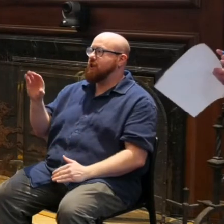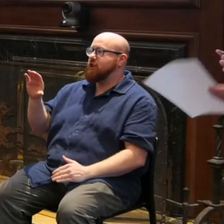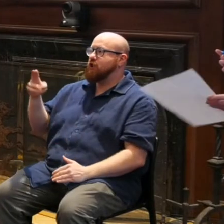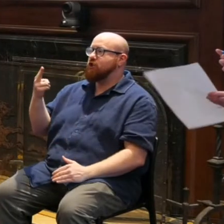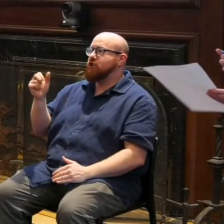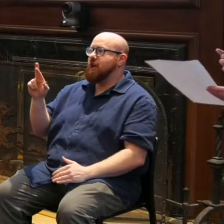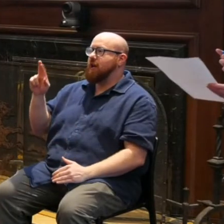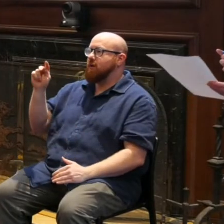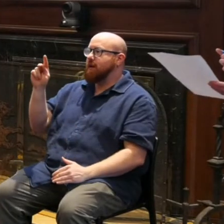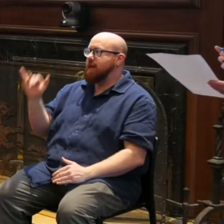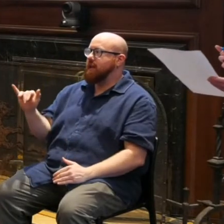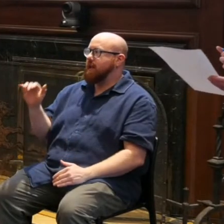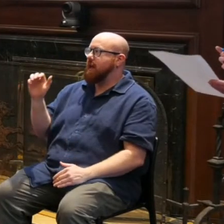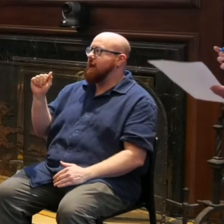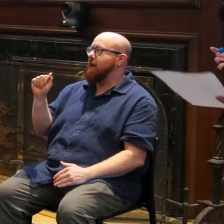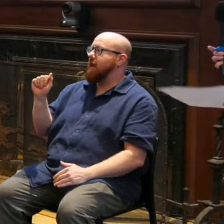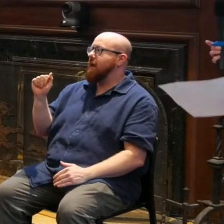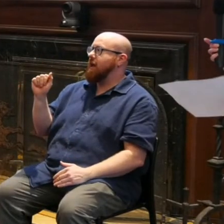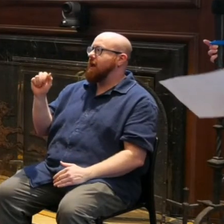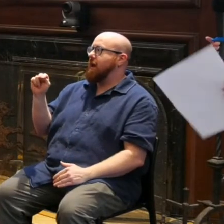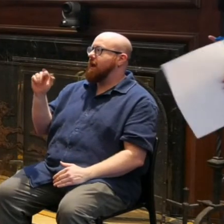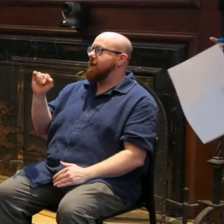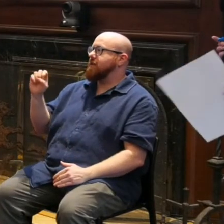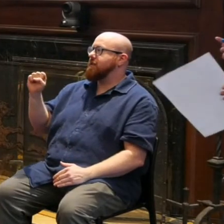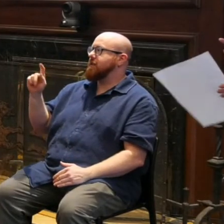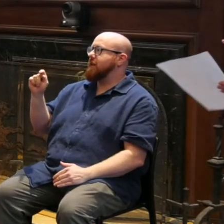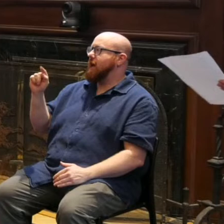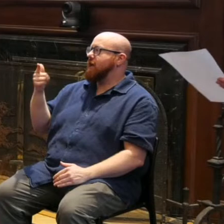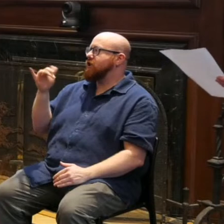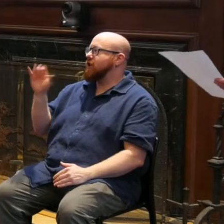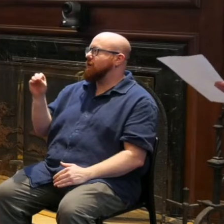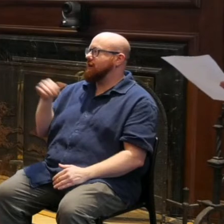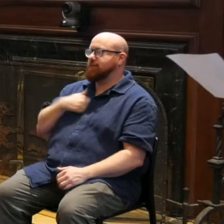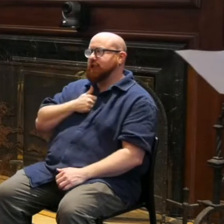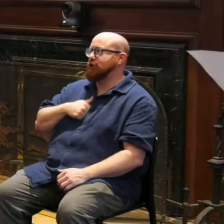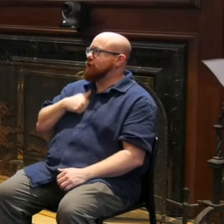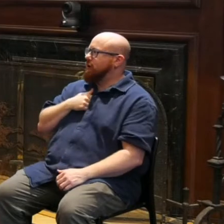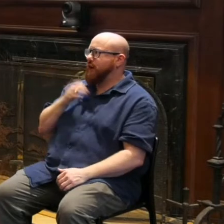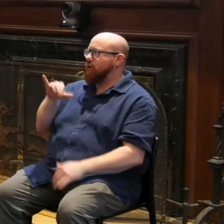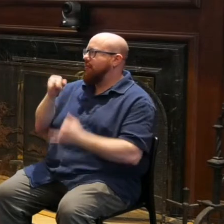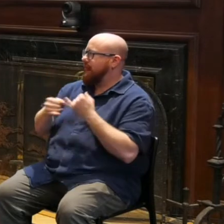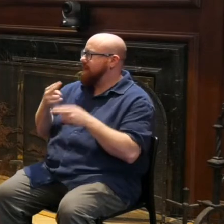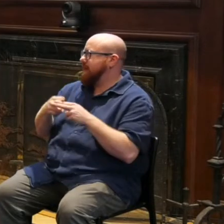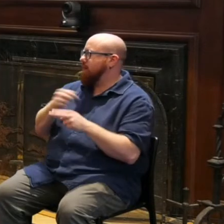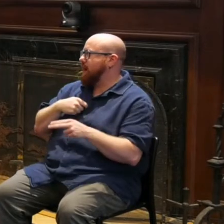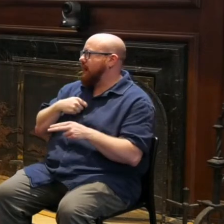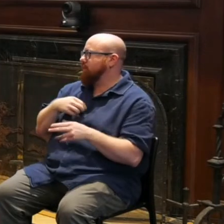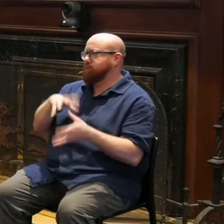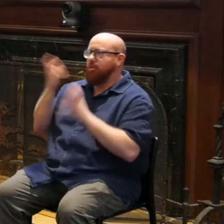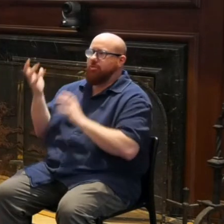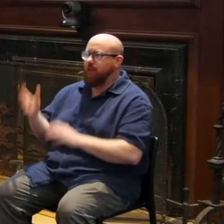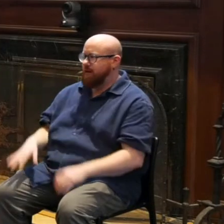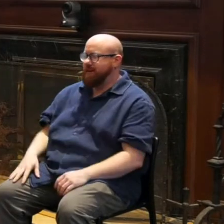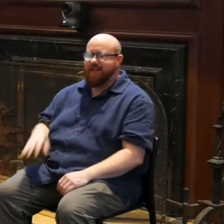Charity Anastasio. Anastasio, sorry if I mangled your last name.